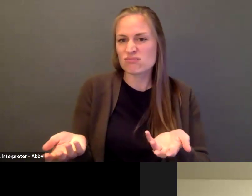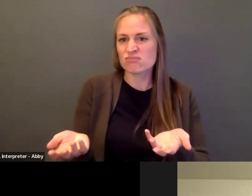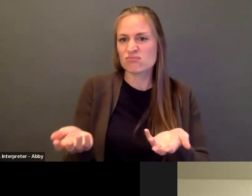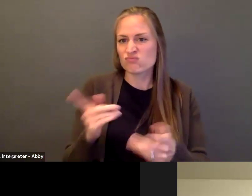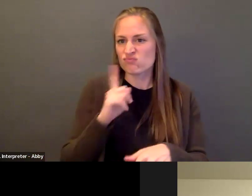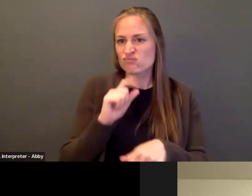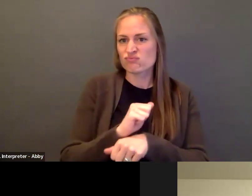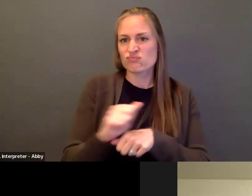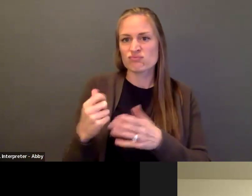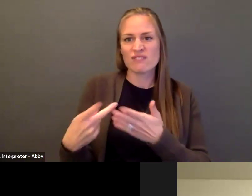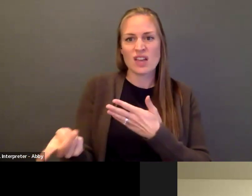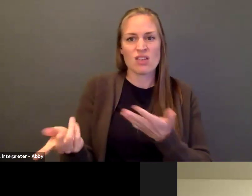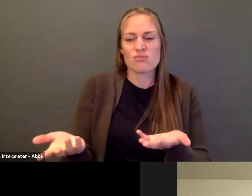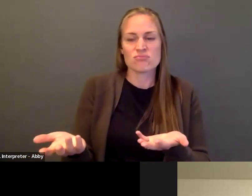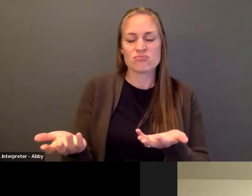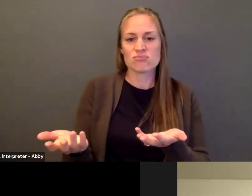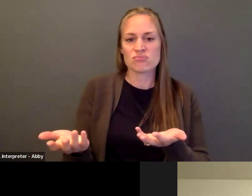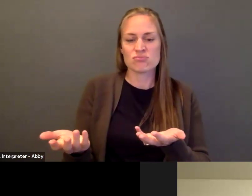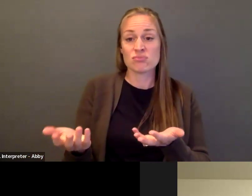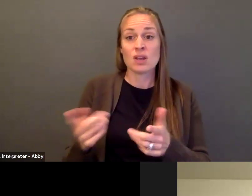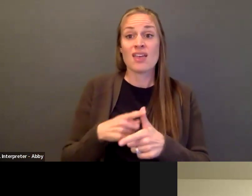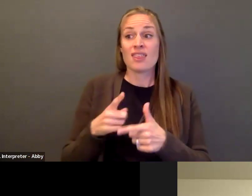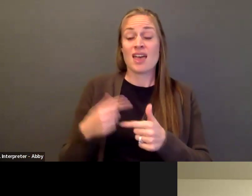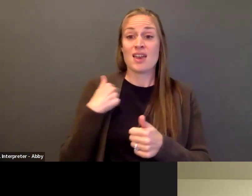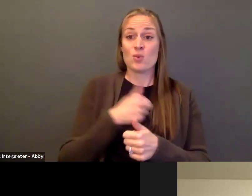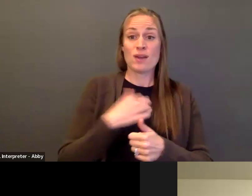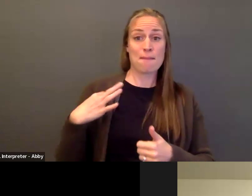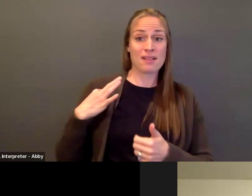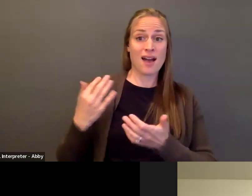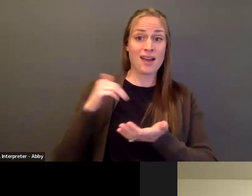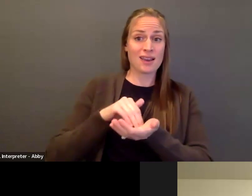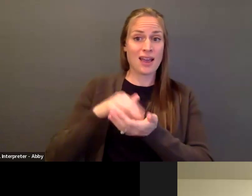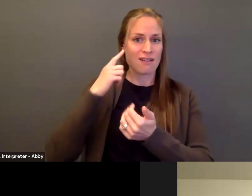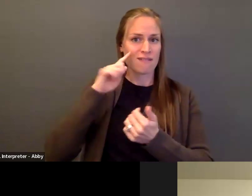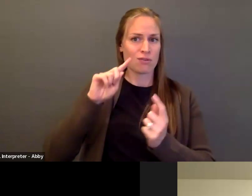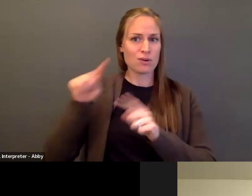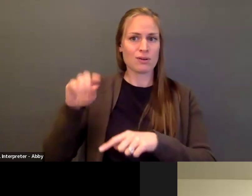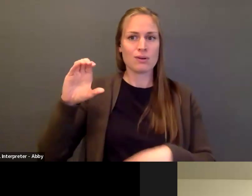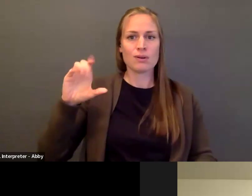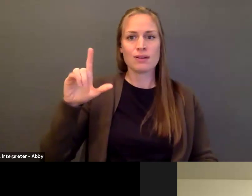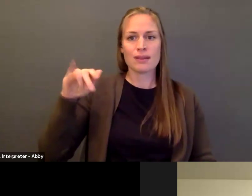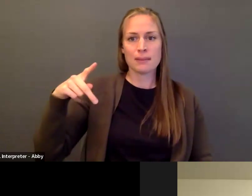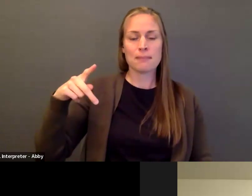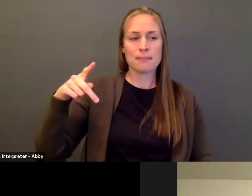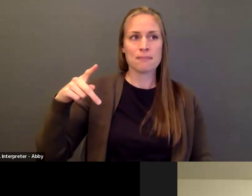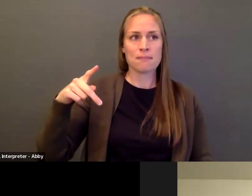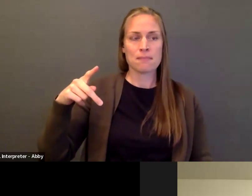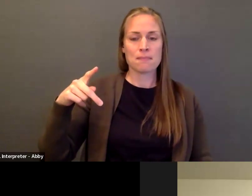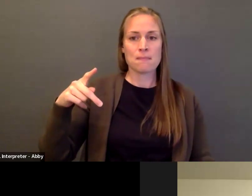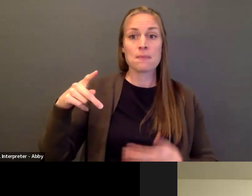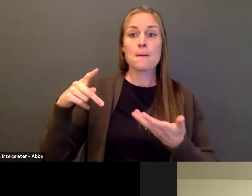absolute failure. And then when we reapplied for CLIP, we